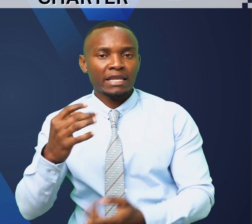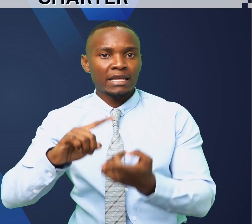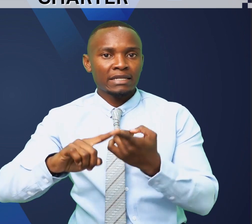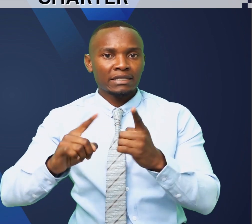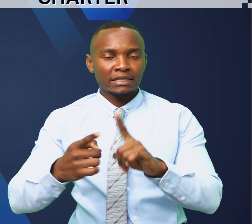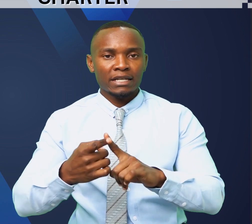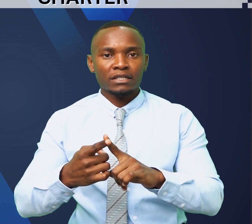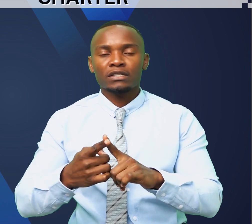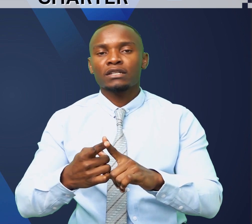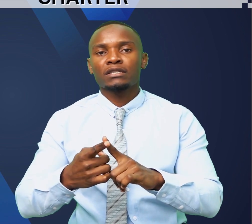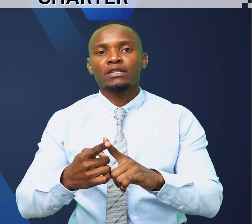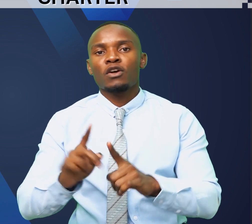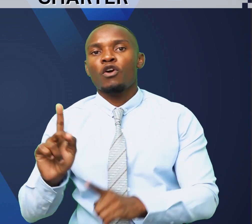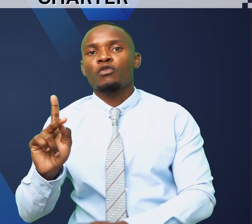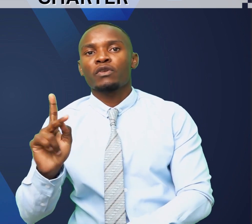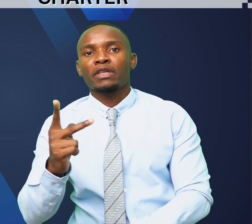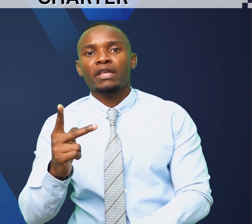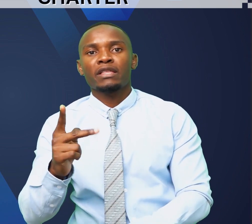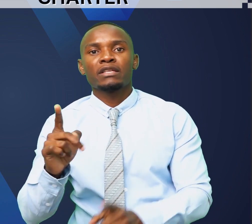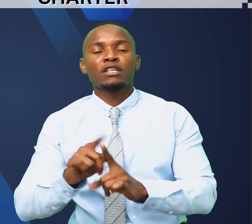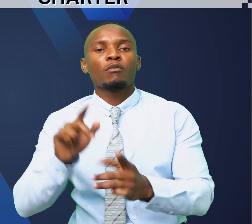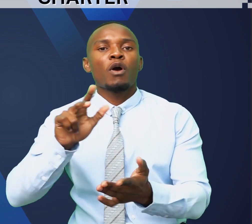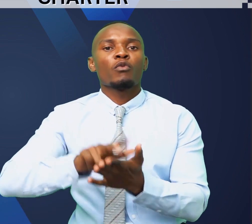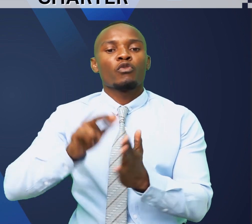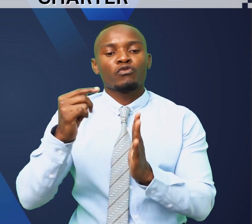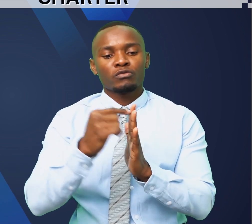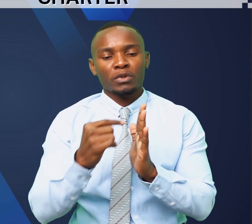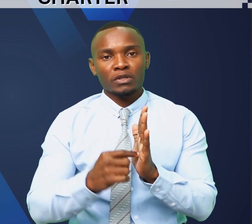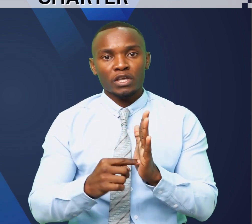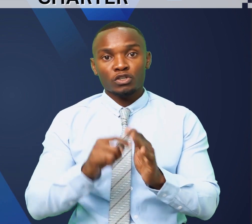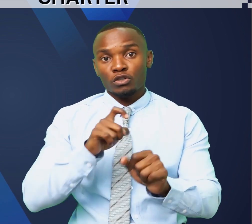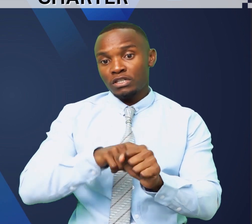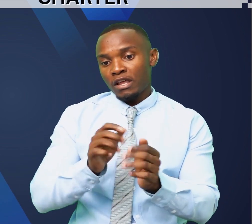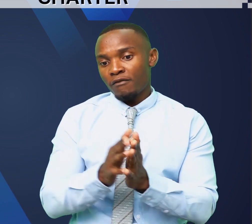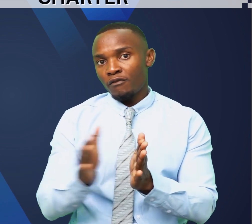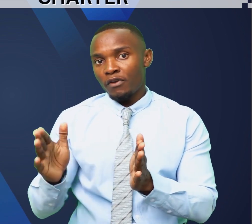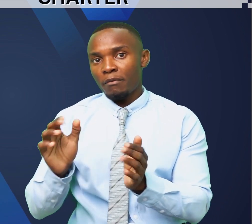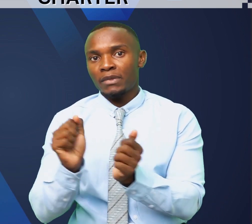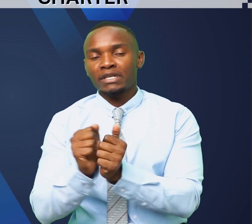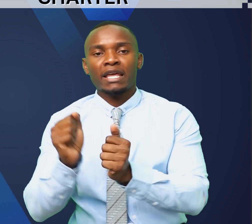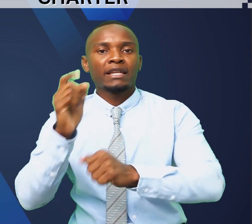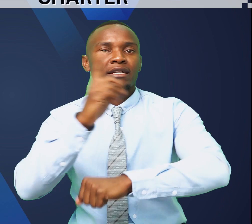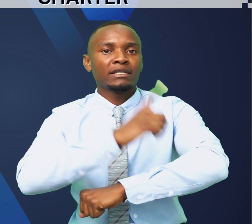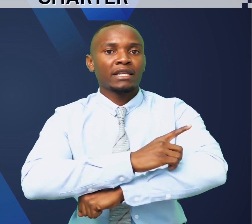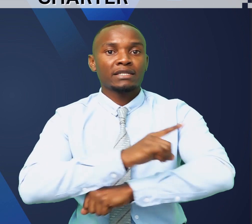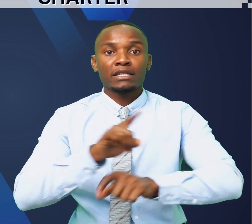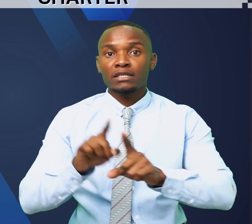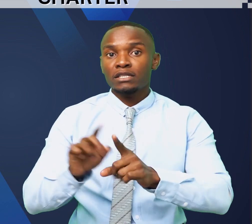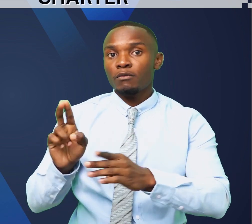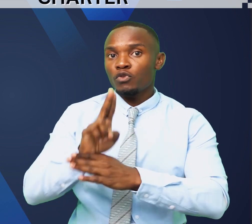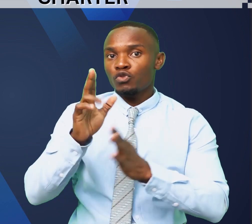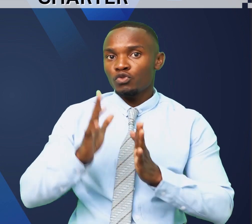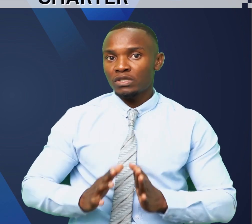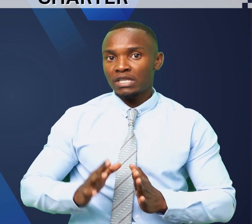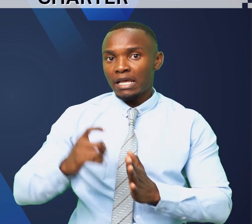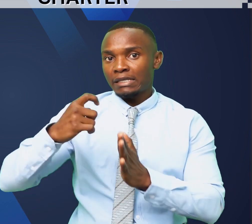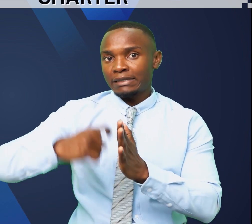approved specifications. Timeline: 10 days. User charges are stipulated in the